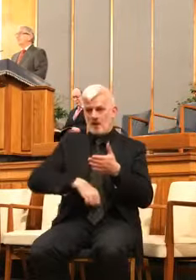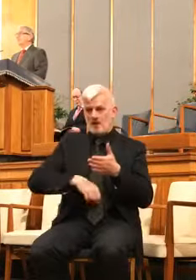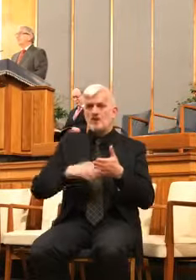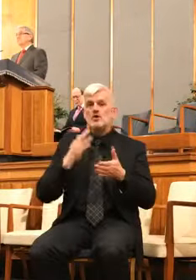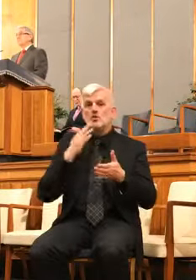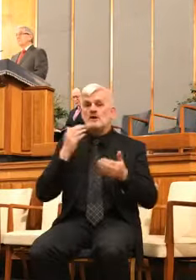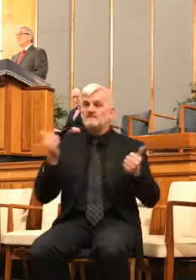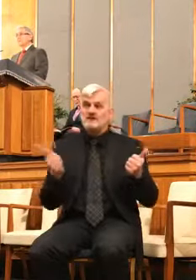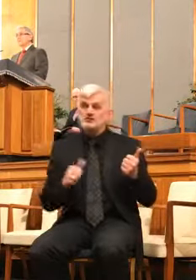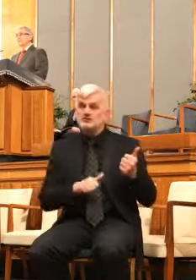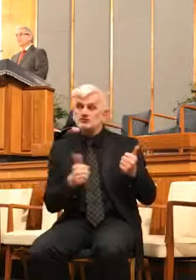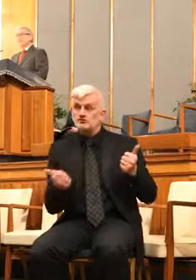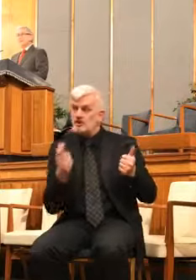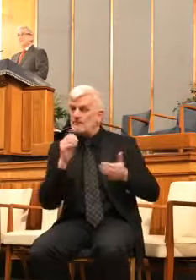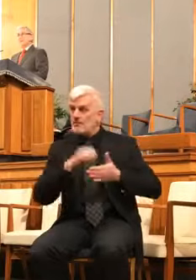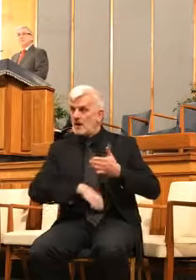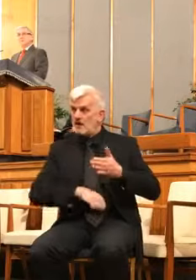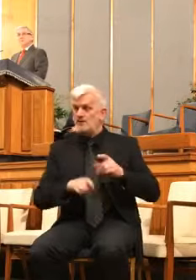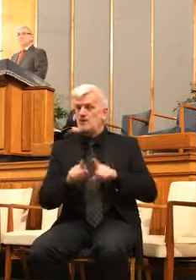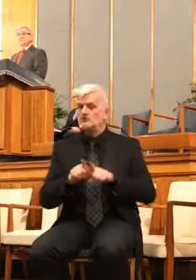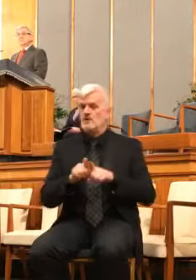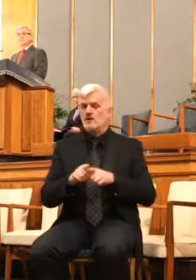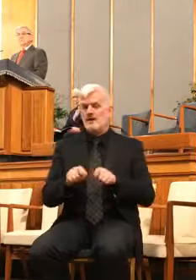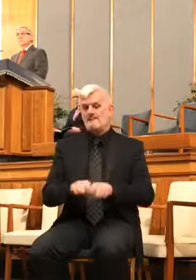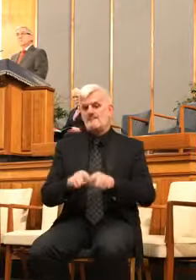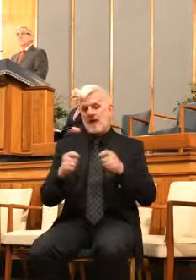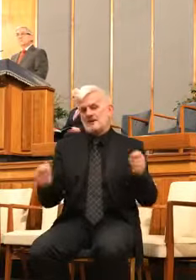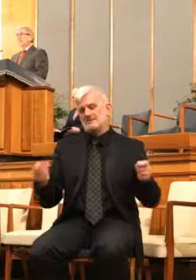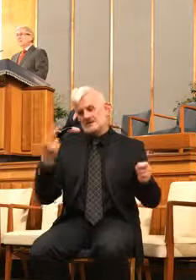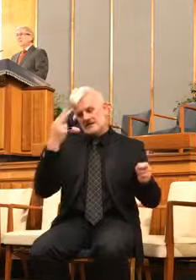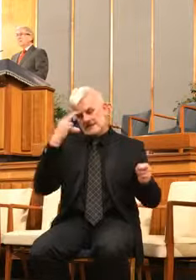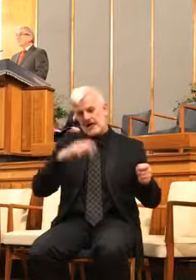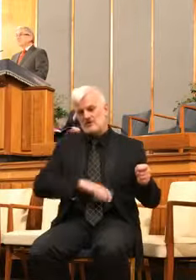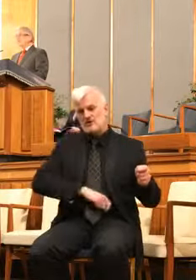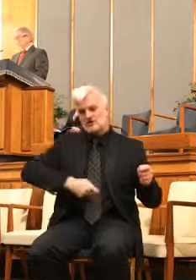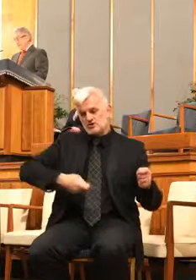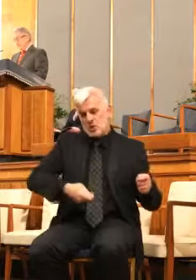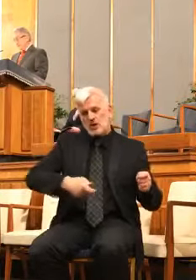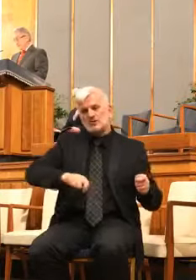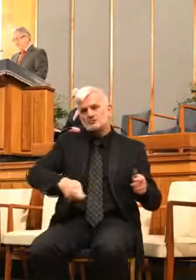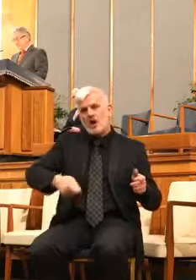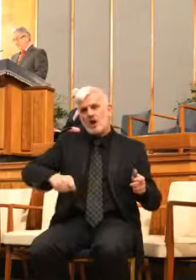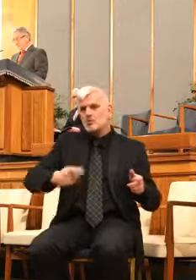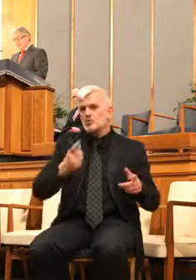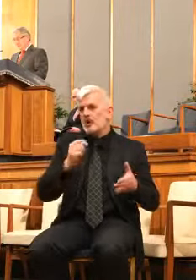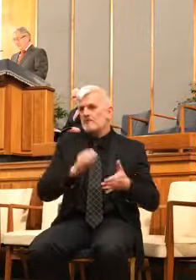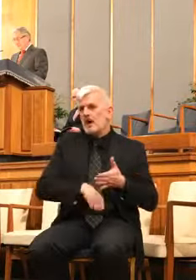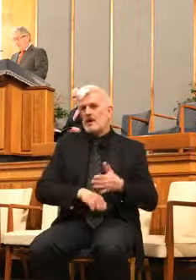available after this evening service, and our magazine Thought and Trial can also be obtained.